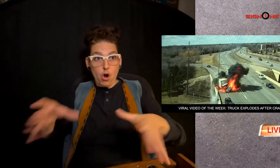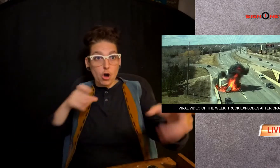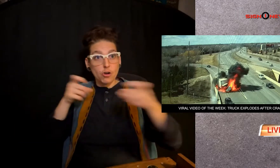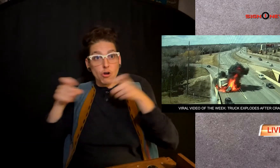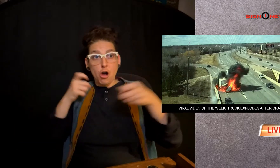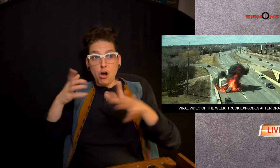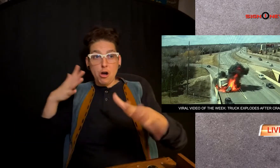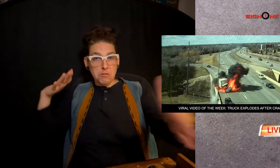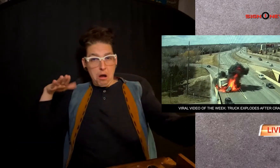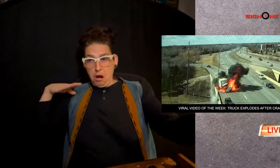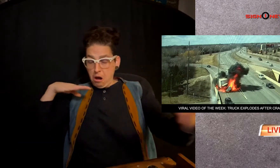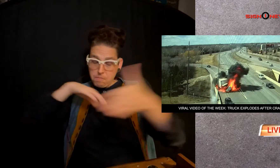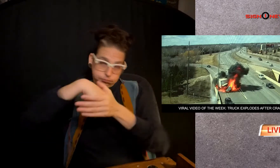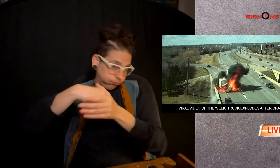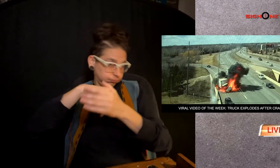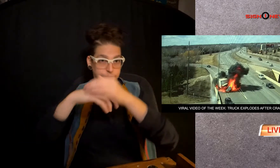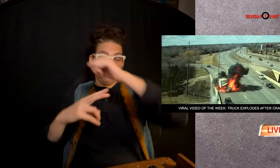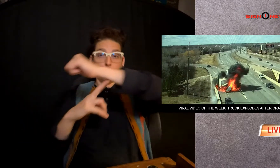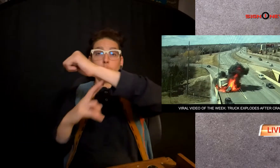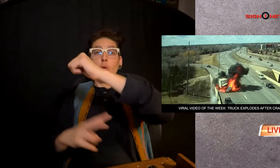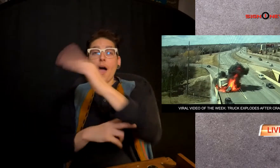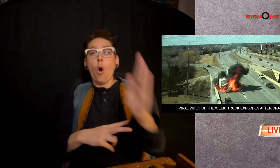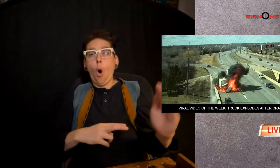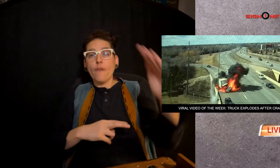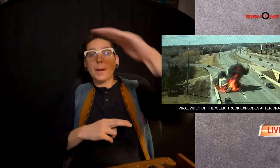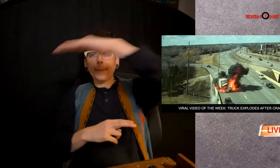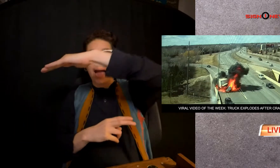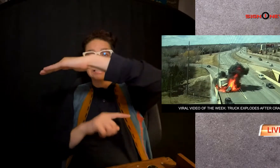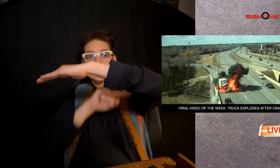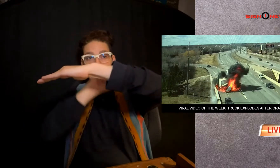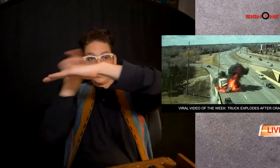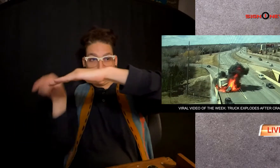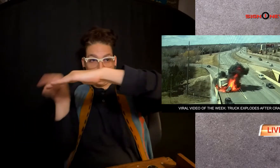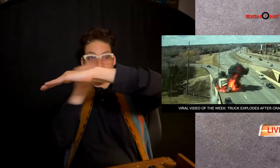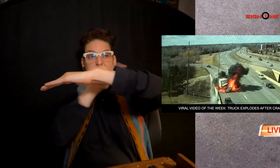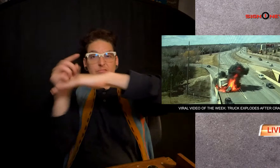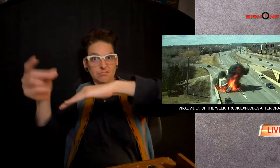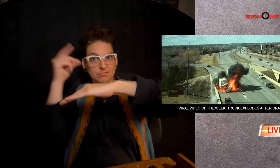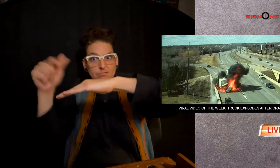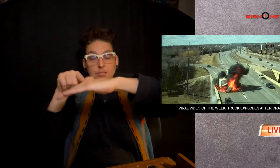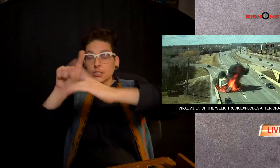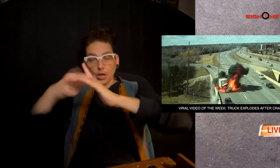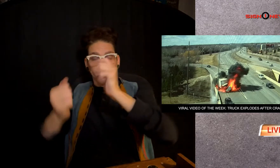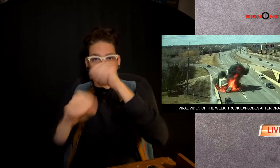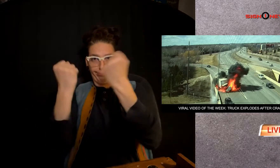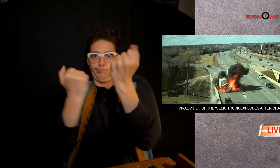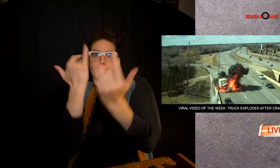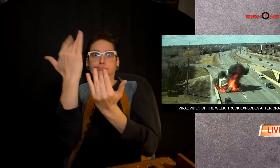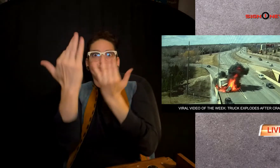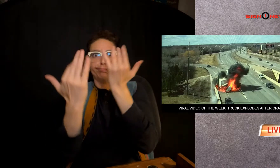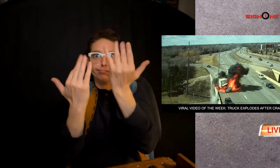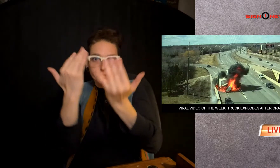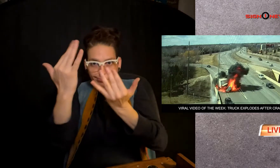loses control and slams into a bridge overpass and immediately burst into